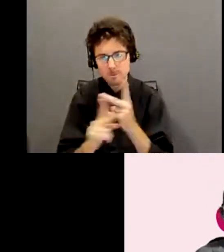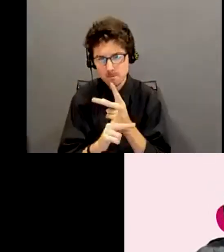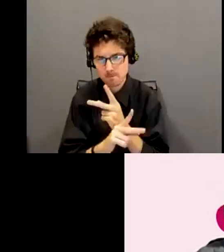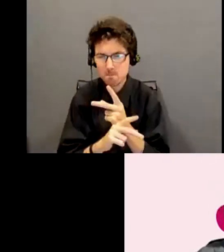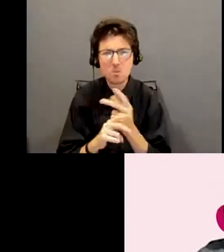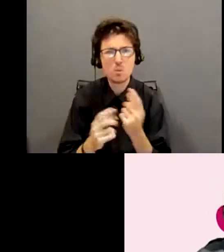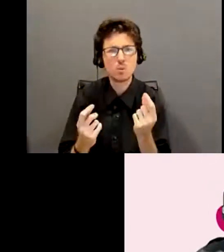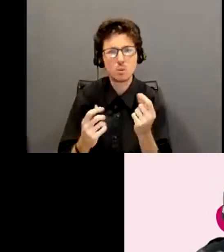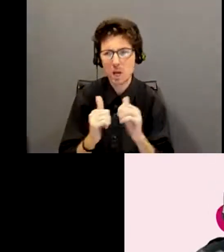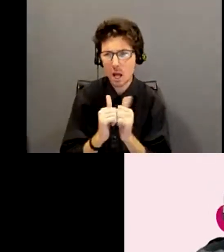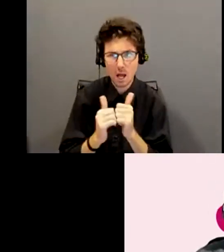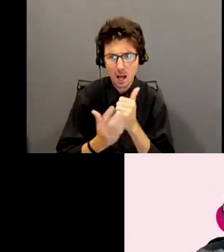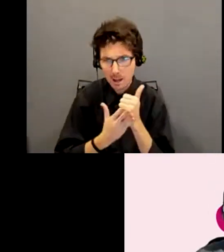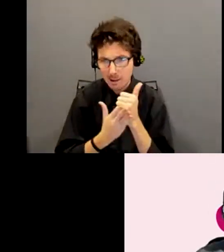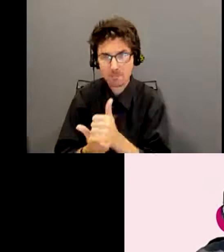program